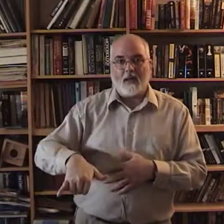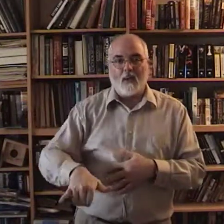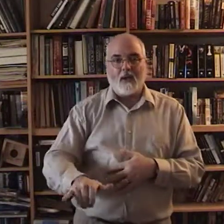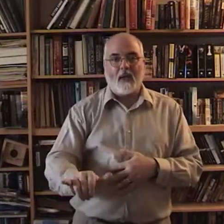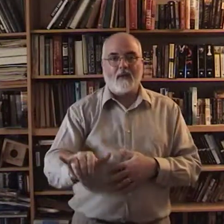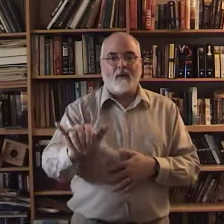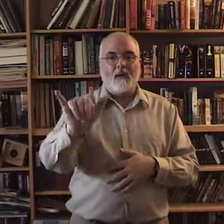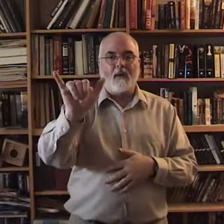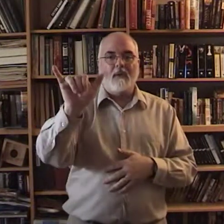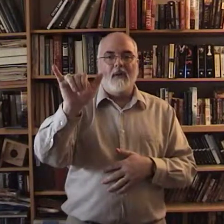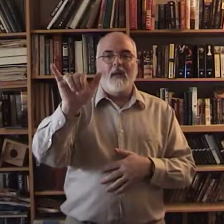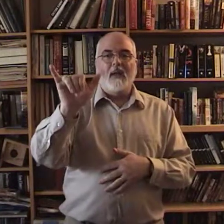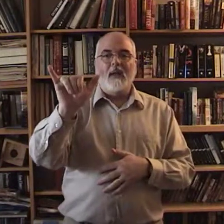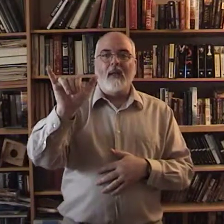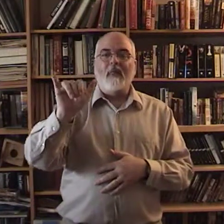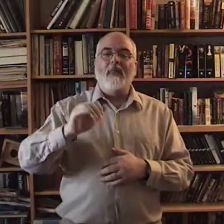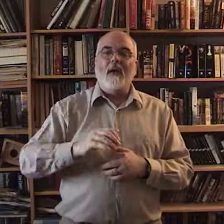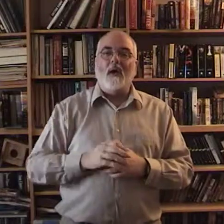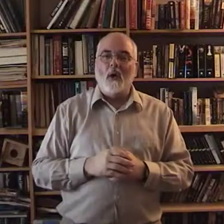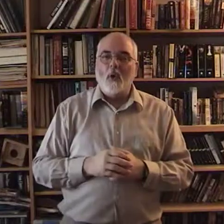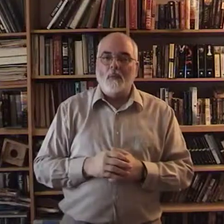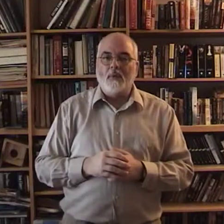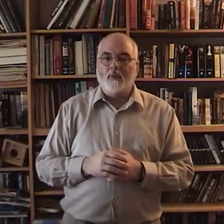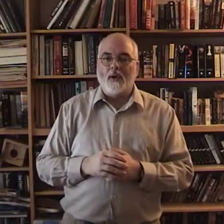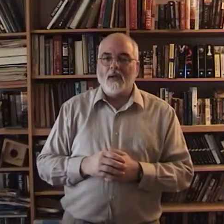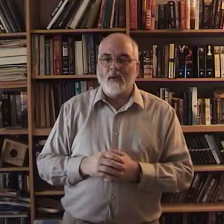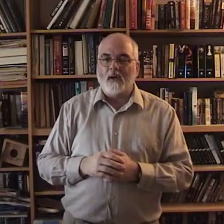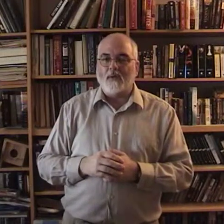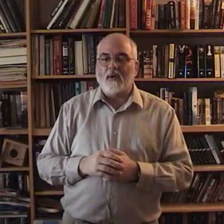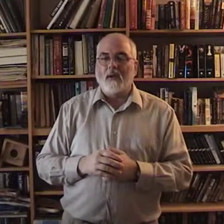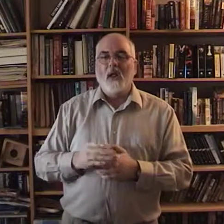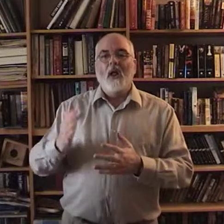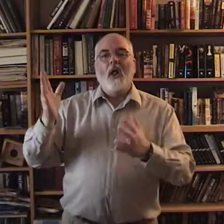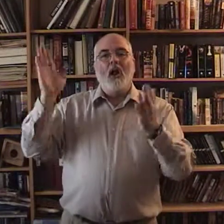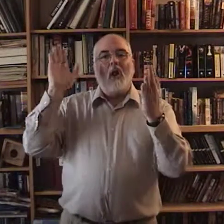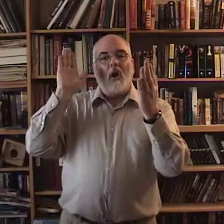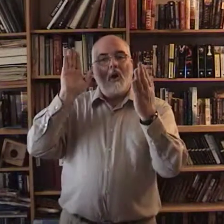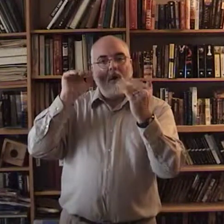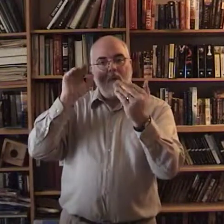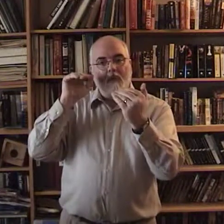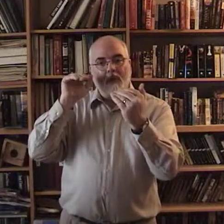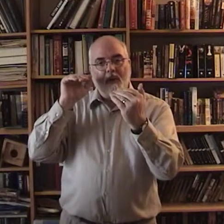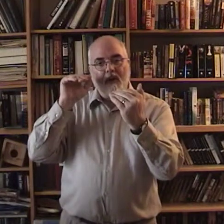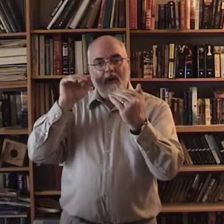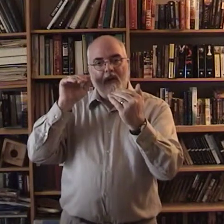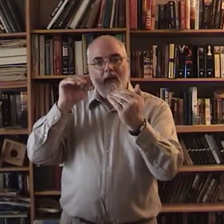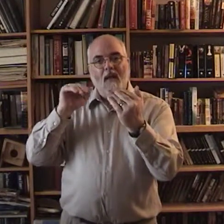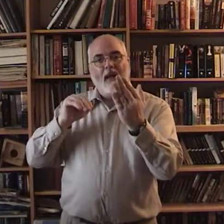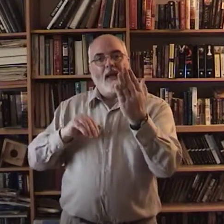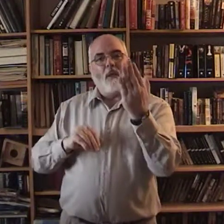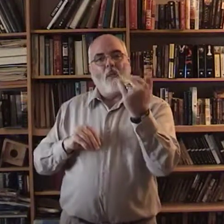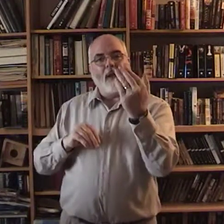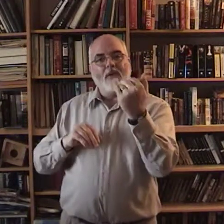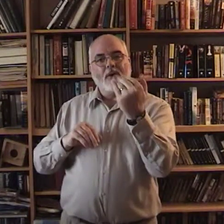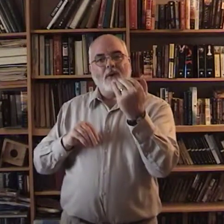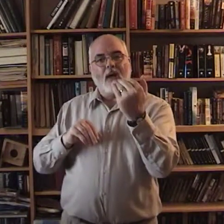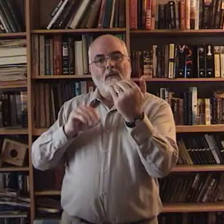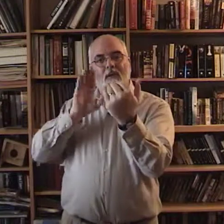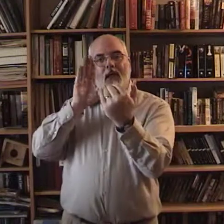going down, coming up. Yet the hope of what he offered, hope. Wave at yourself and